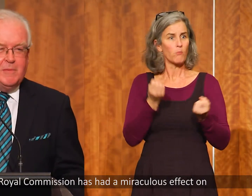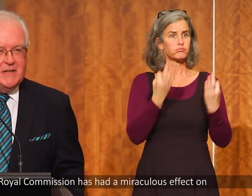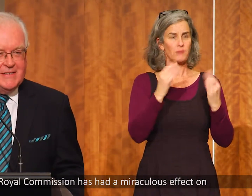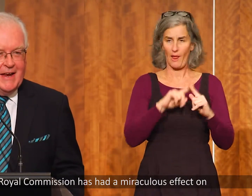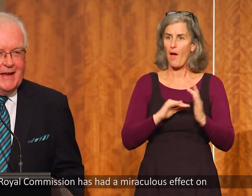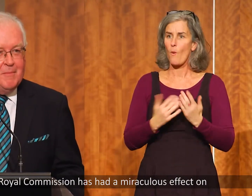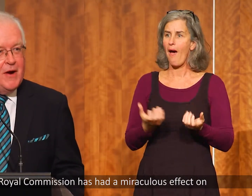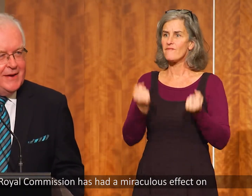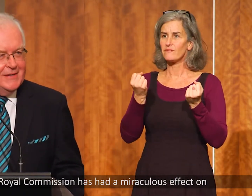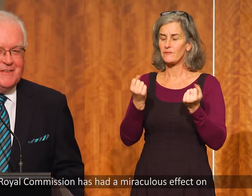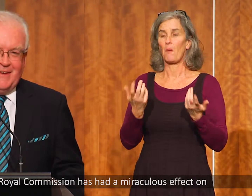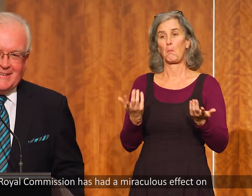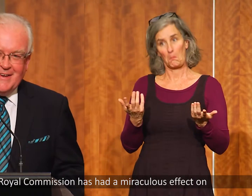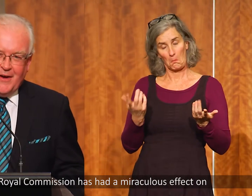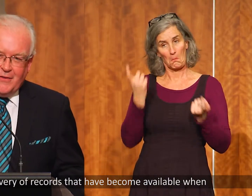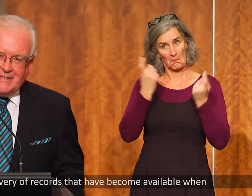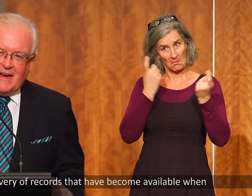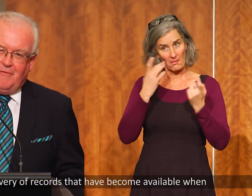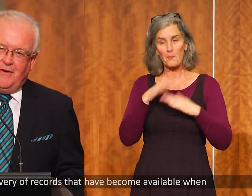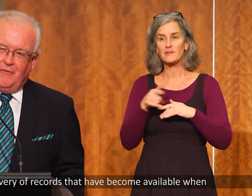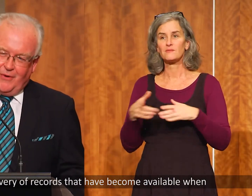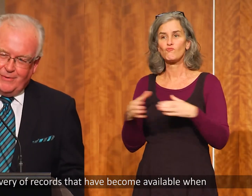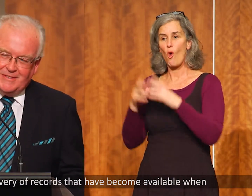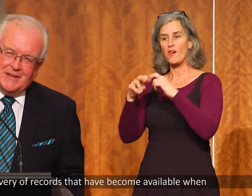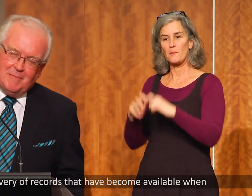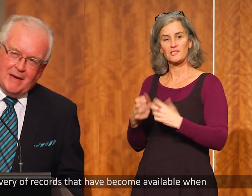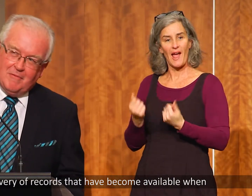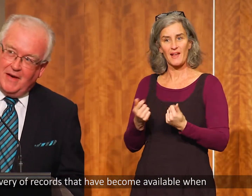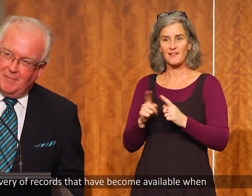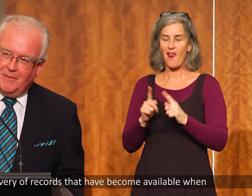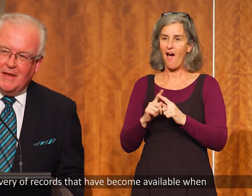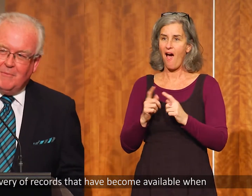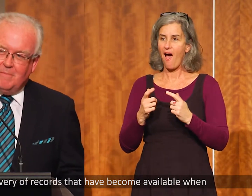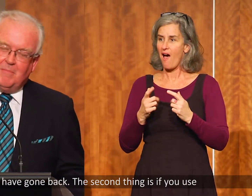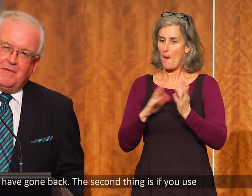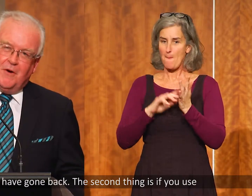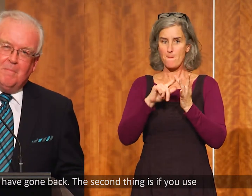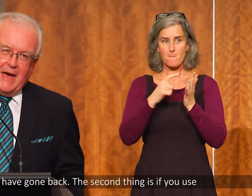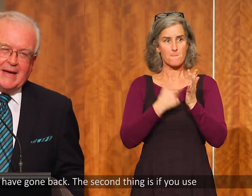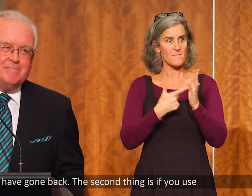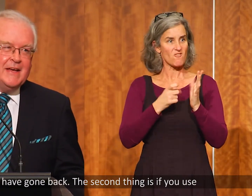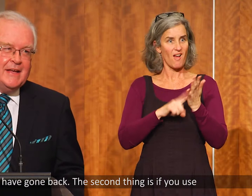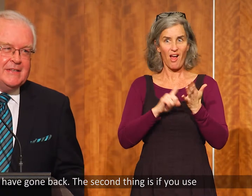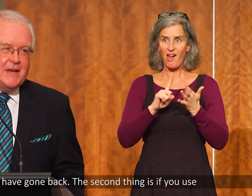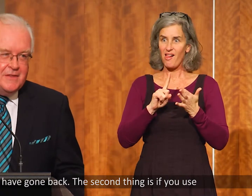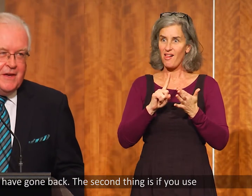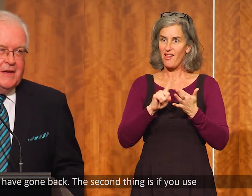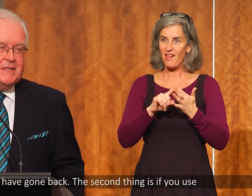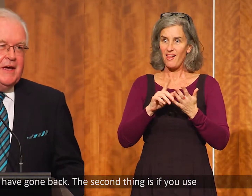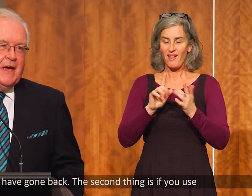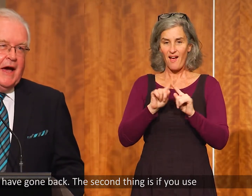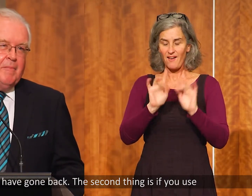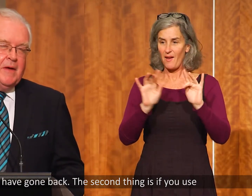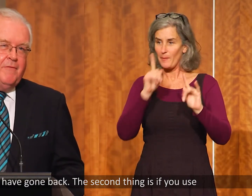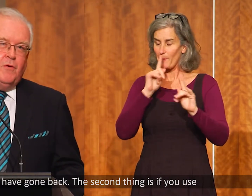the Royal Commission has had a miraculous effect on the discovery of records that have become available when people have gone back. The second thing